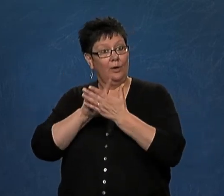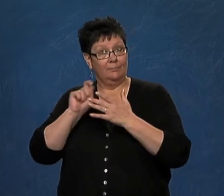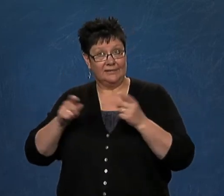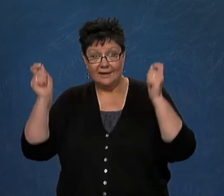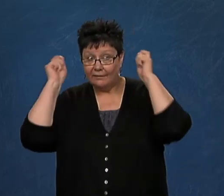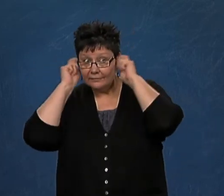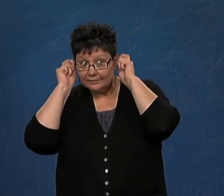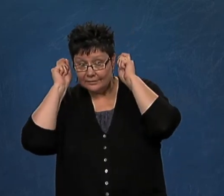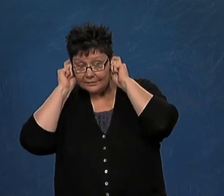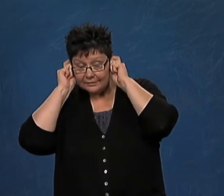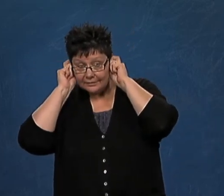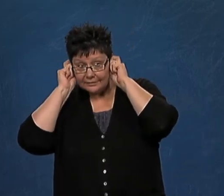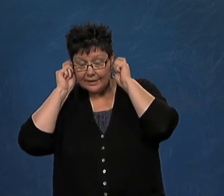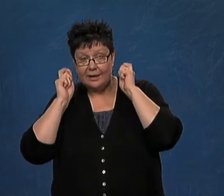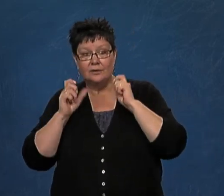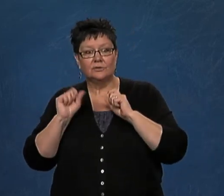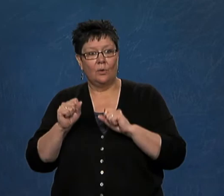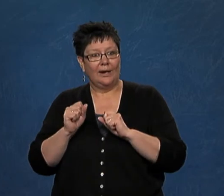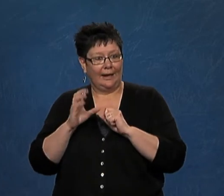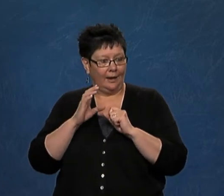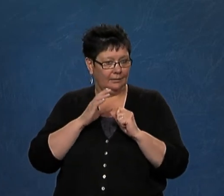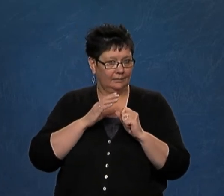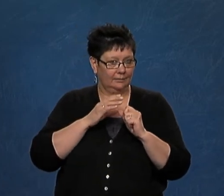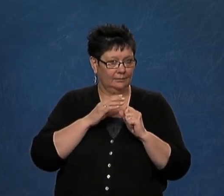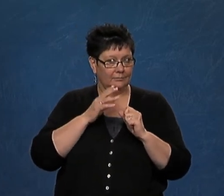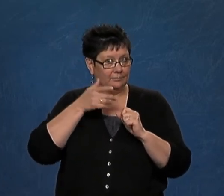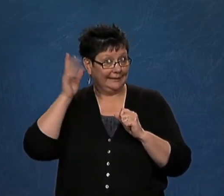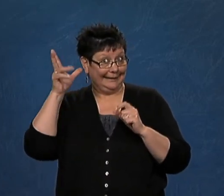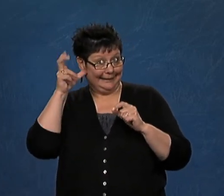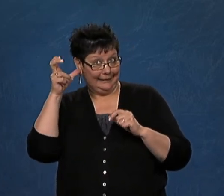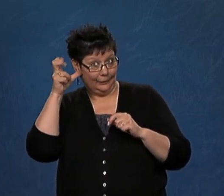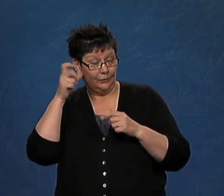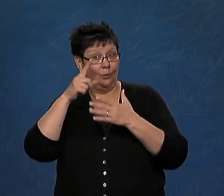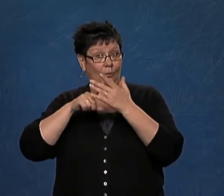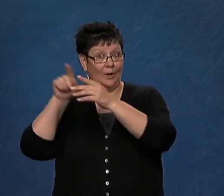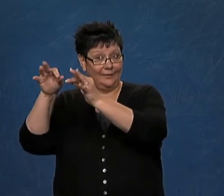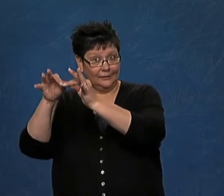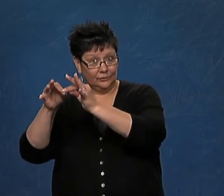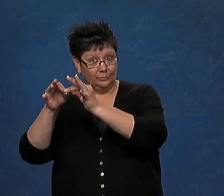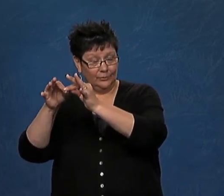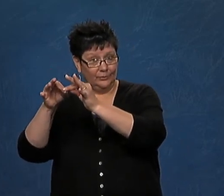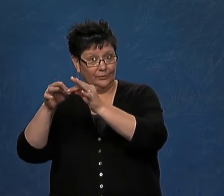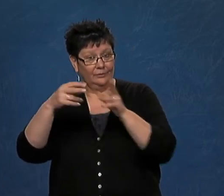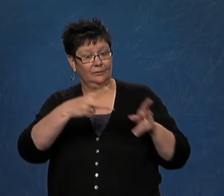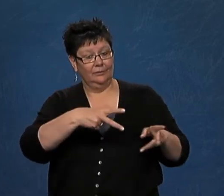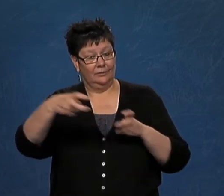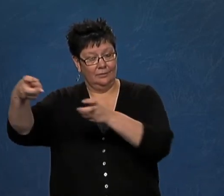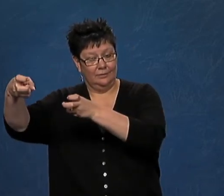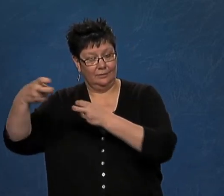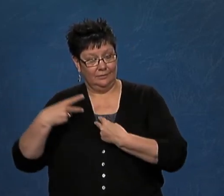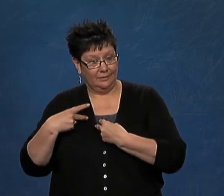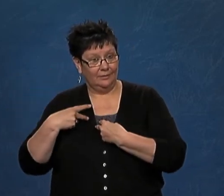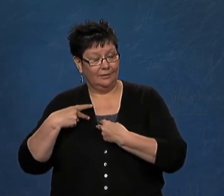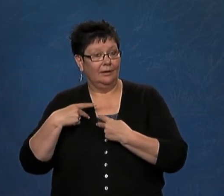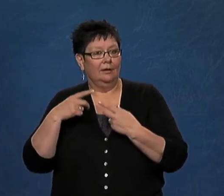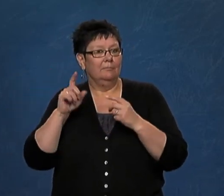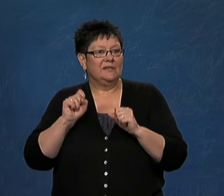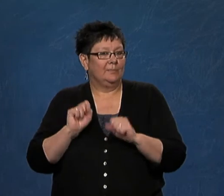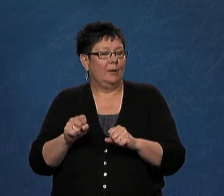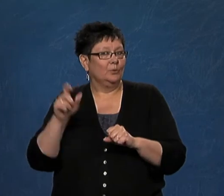off, and then the attorney would have to wear a headset so they can hear the interpreter, hear what the interpreter's saying, and interpreting from the